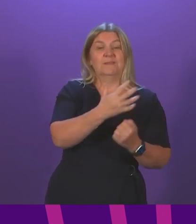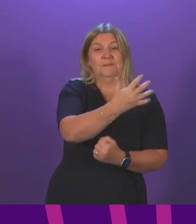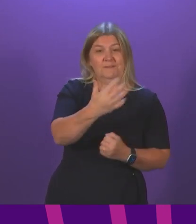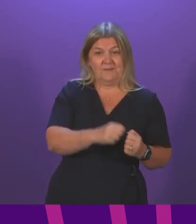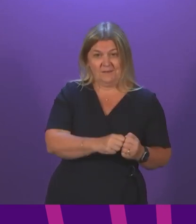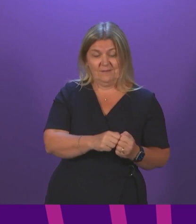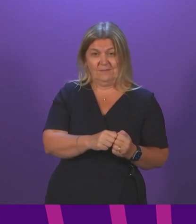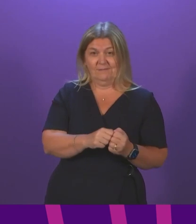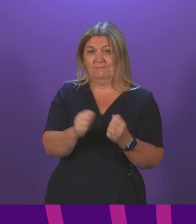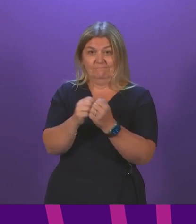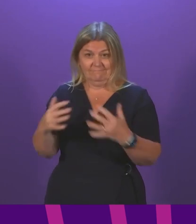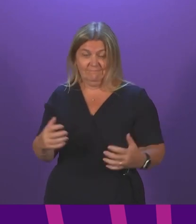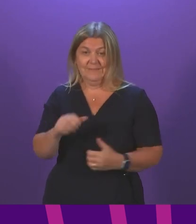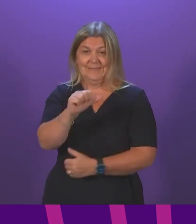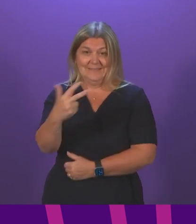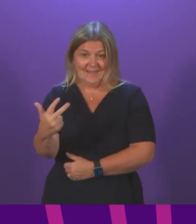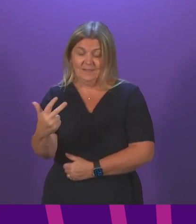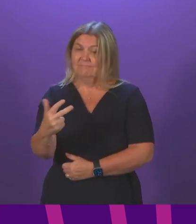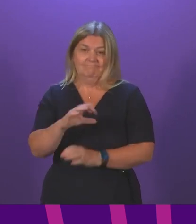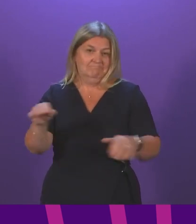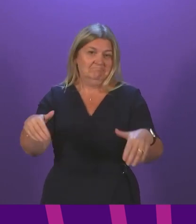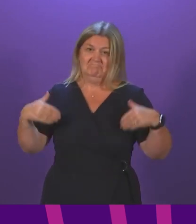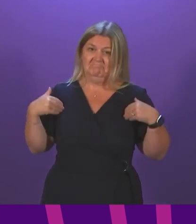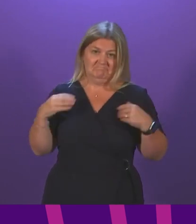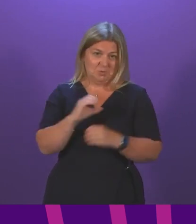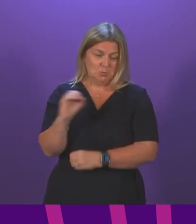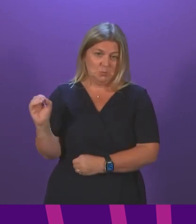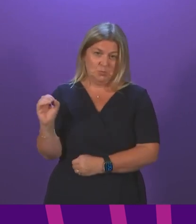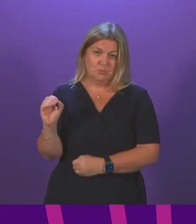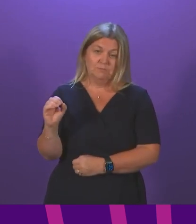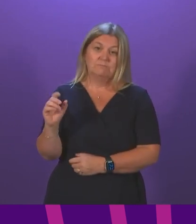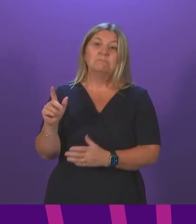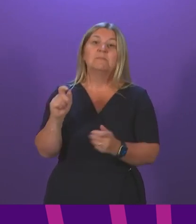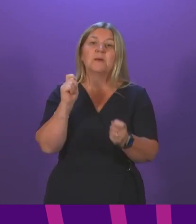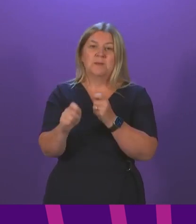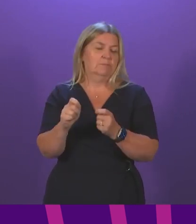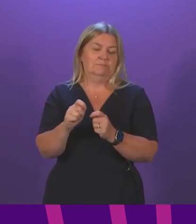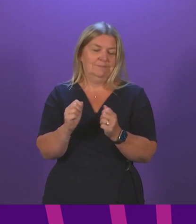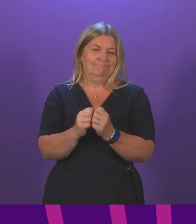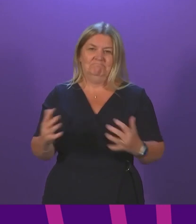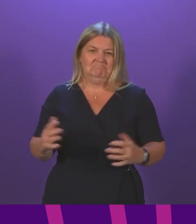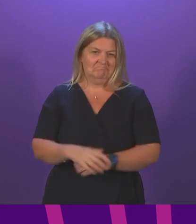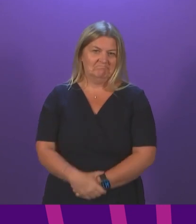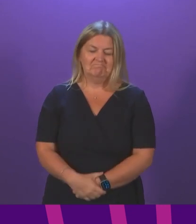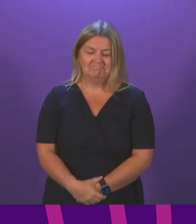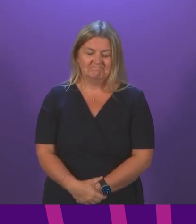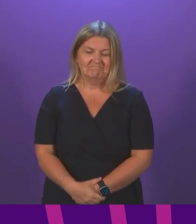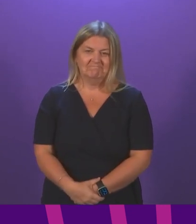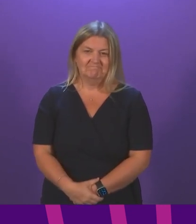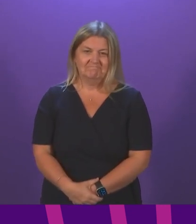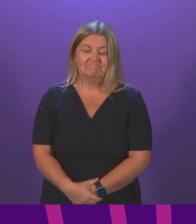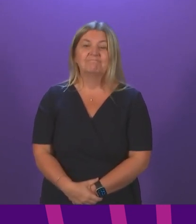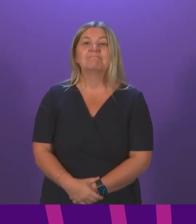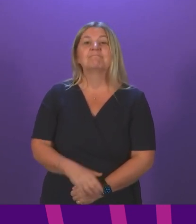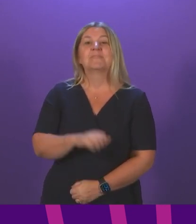no 68. There were no abstentions. The amendment is therefore not agreed. The next